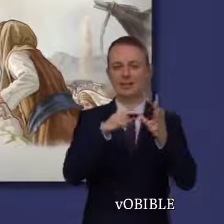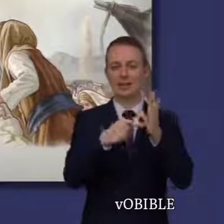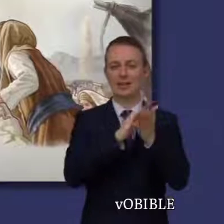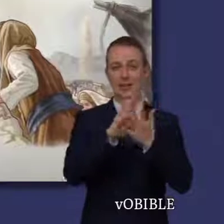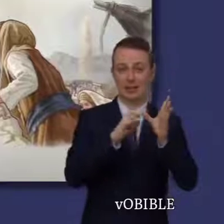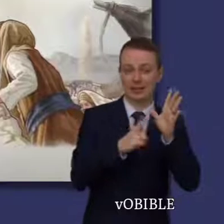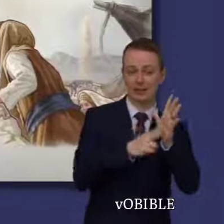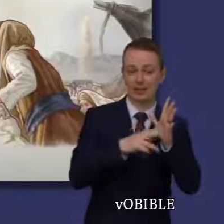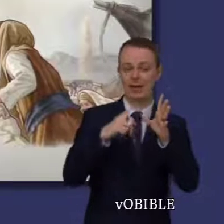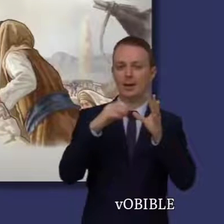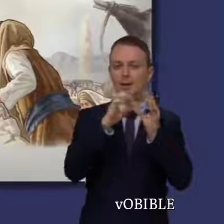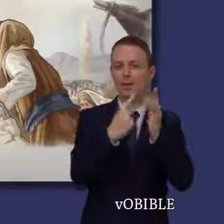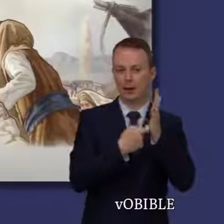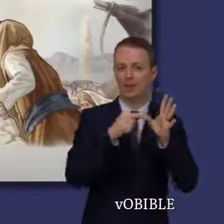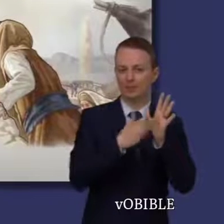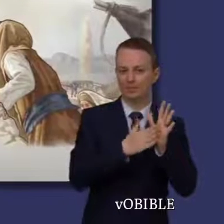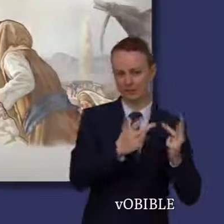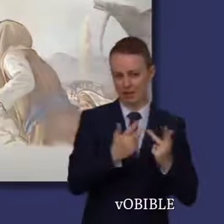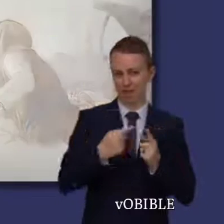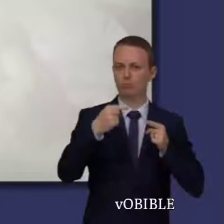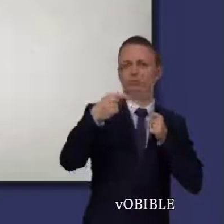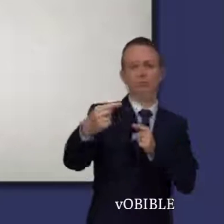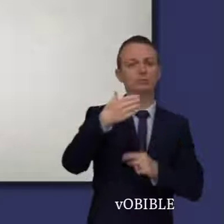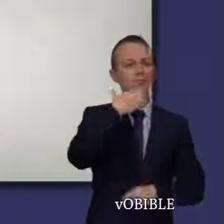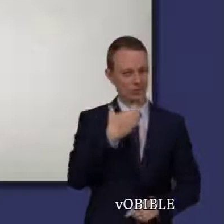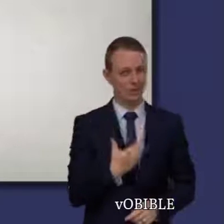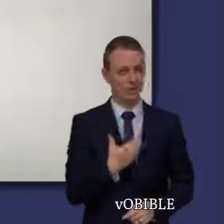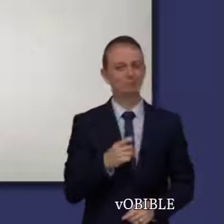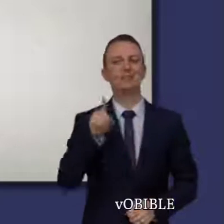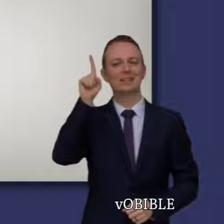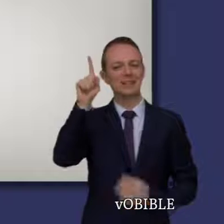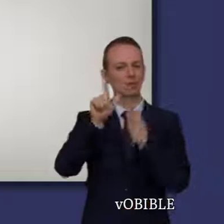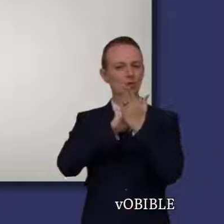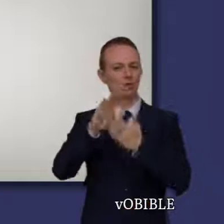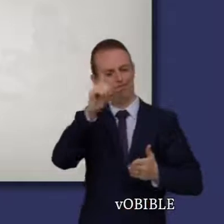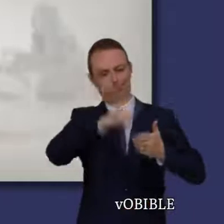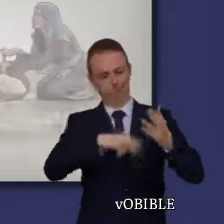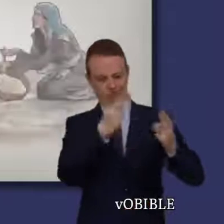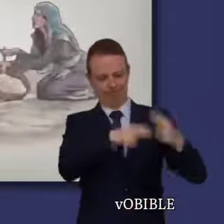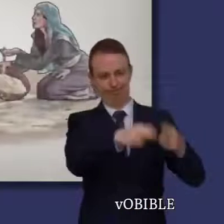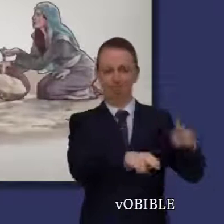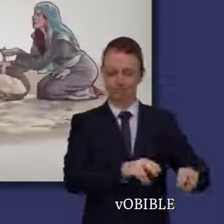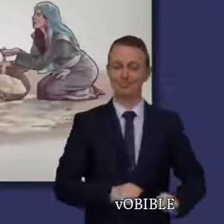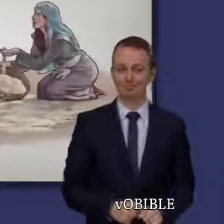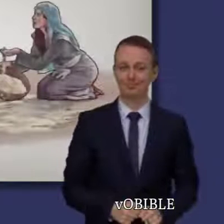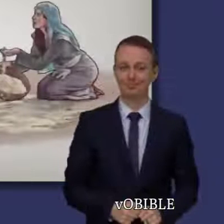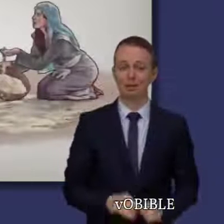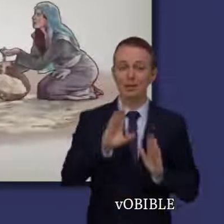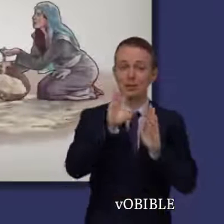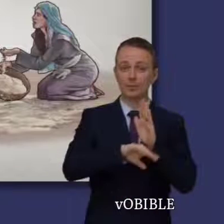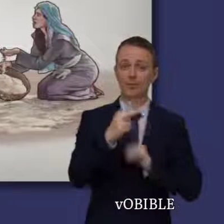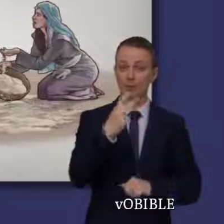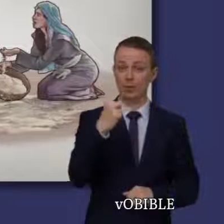Korah, Dathan, Abiram, and their supporters. In chapter 21, the people again